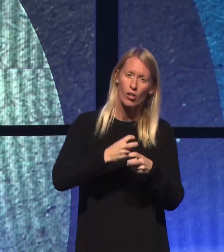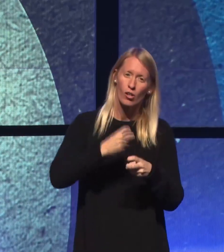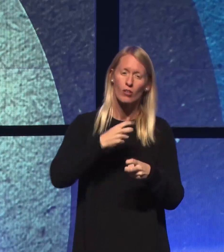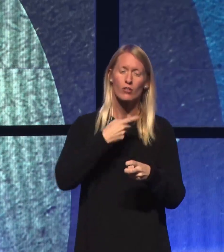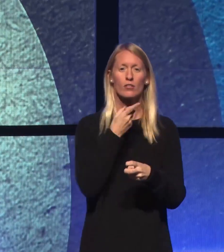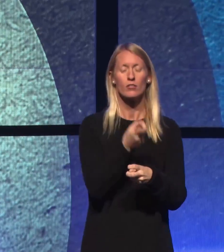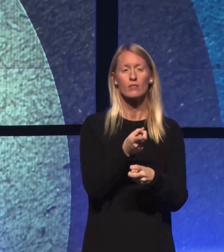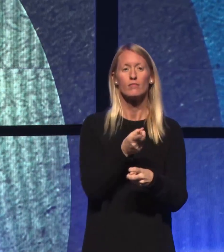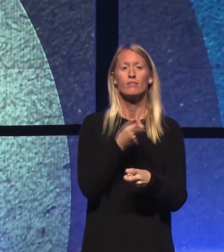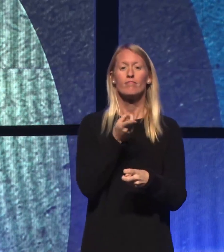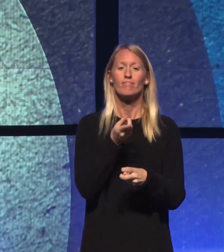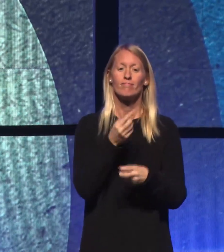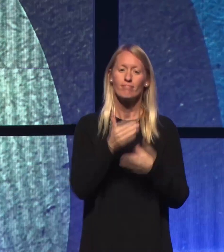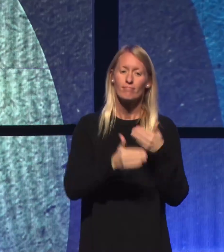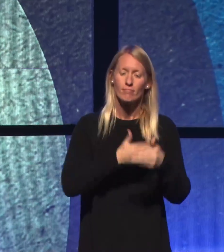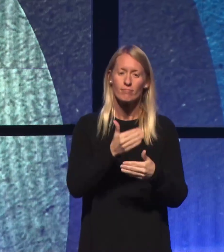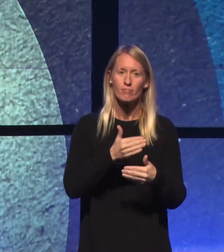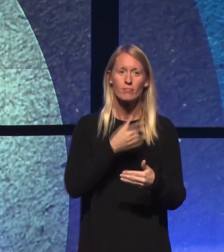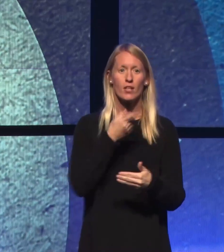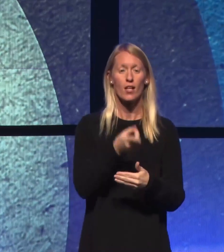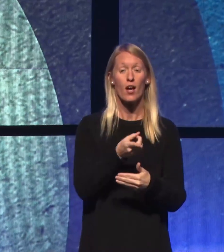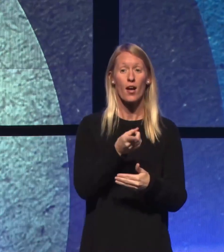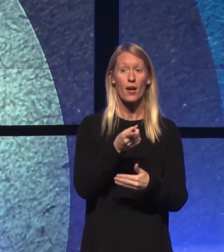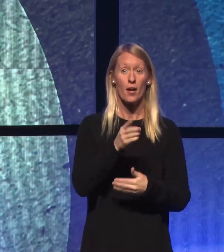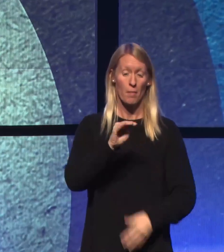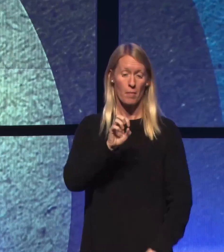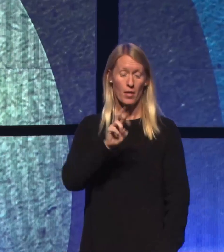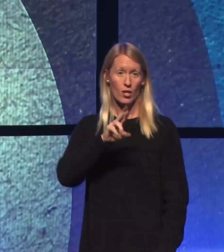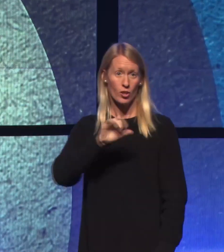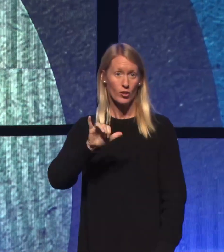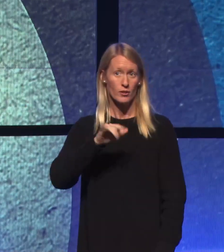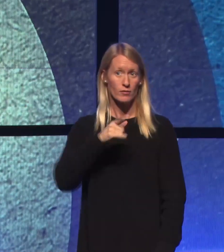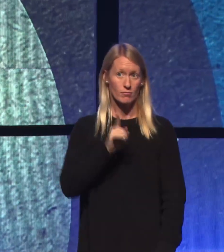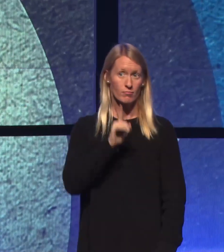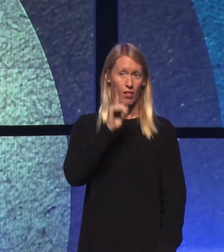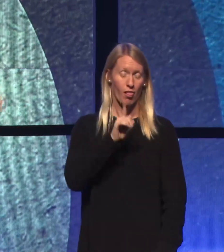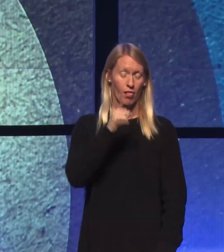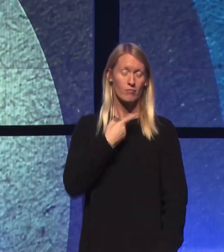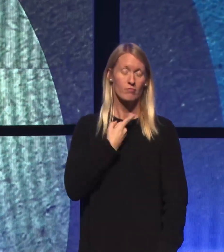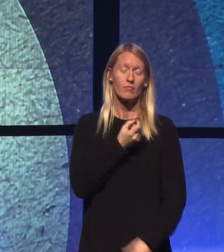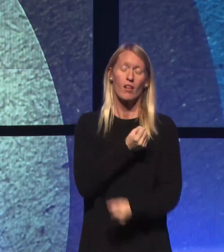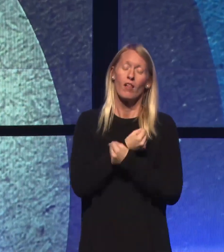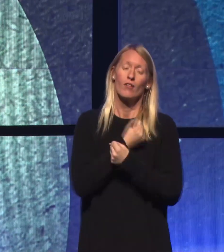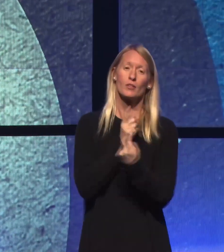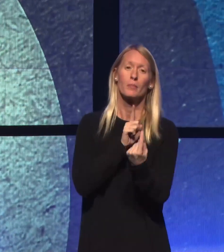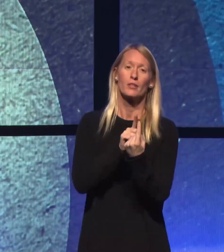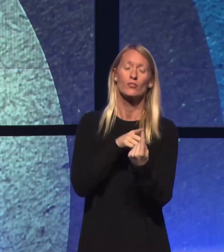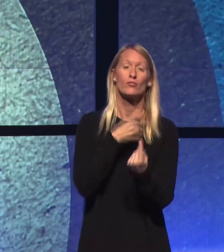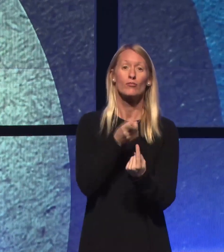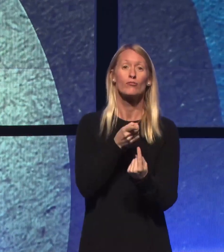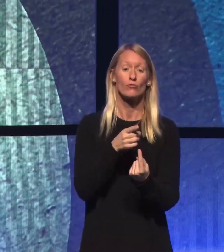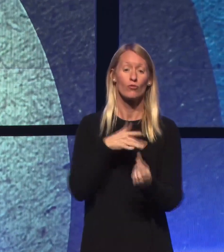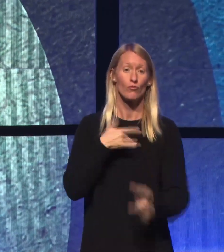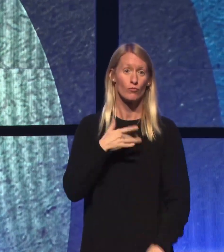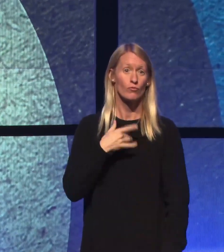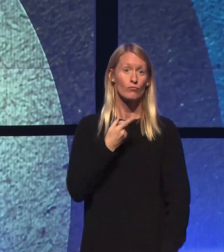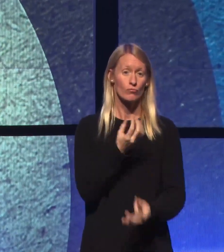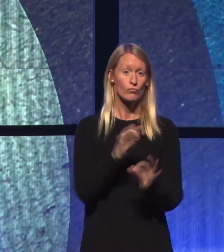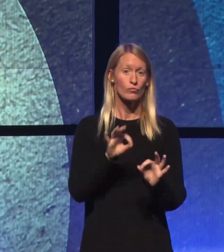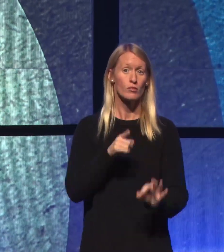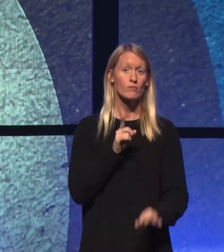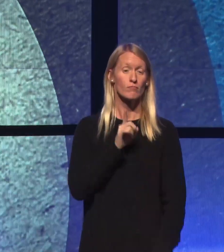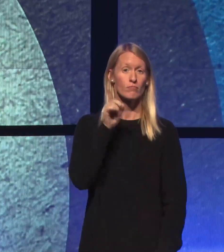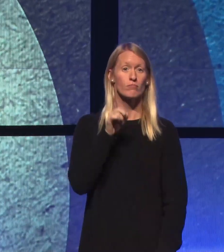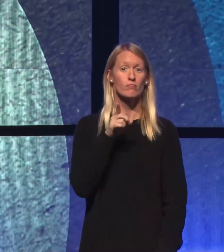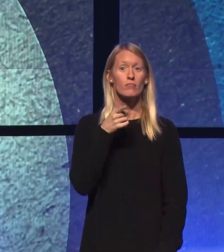process. It's there. Mary's up there, would love to meet you. So feel free to stop up there. And I'm going to say this too. The hot